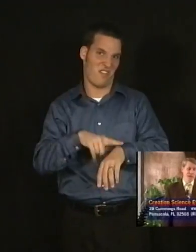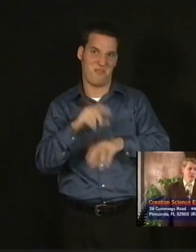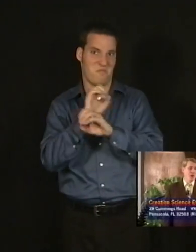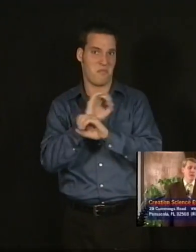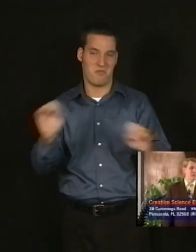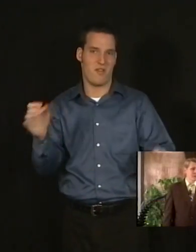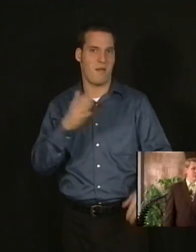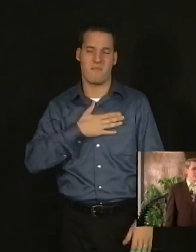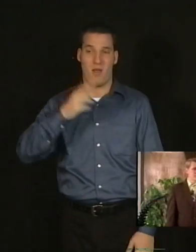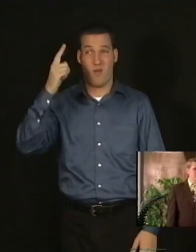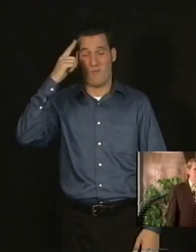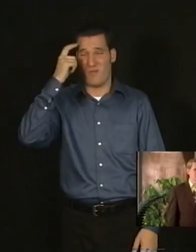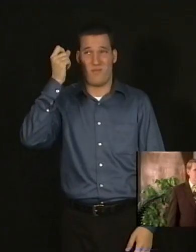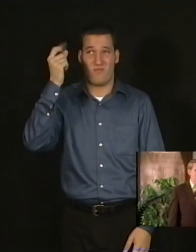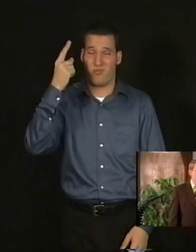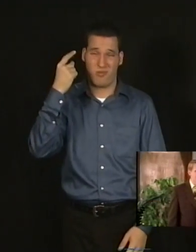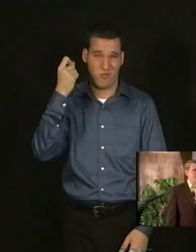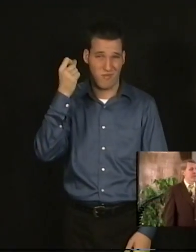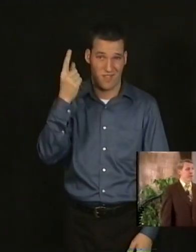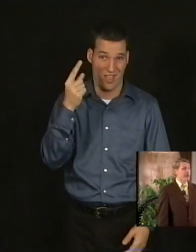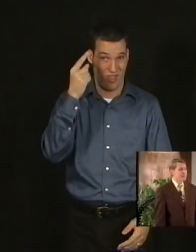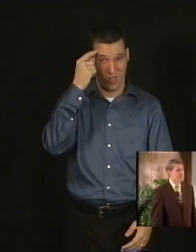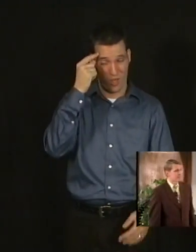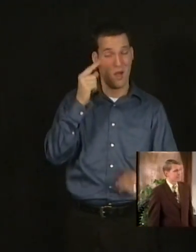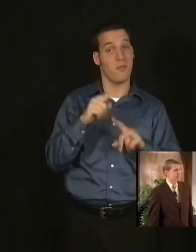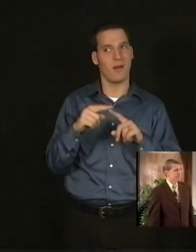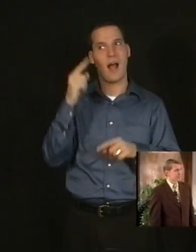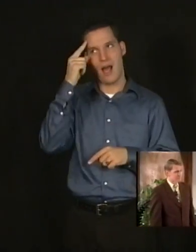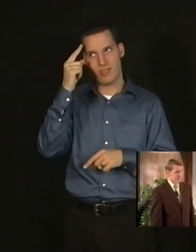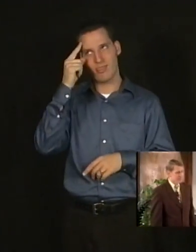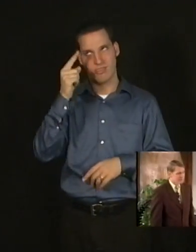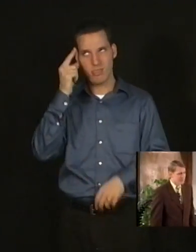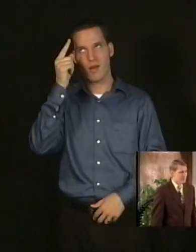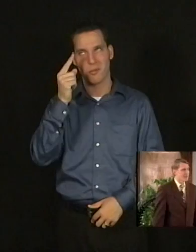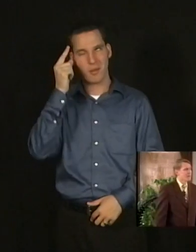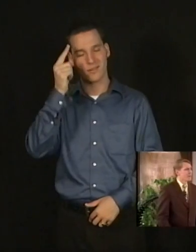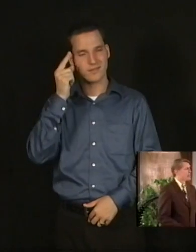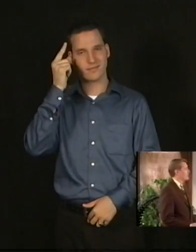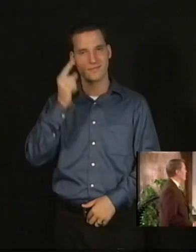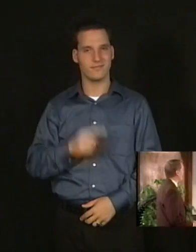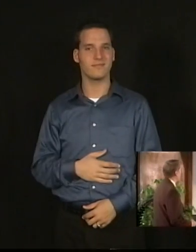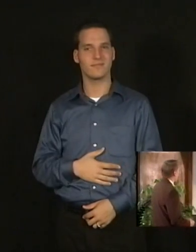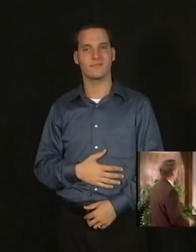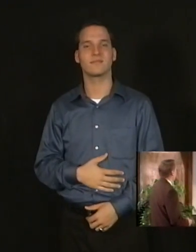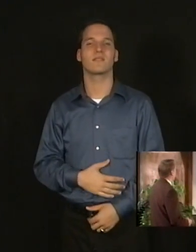can't handle that thought, but, you know, I can think about thinking about it.